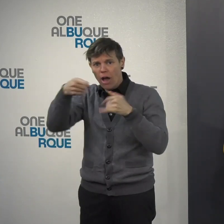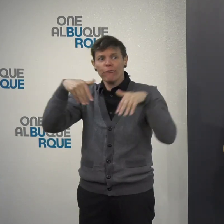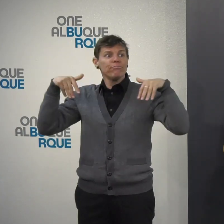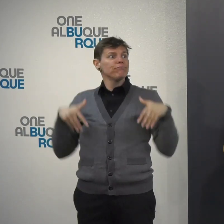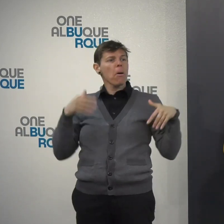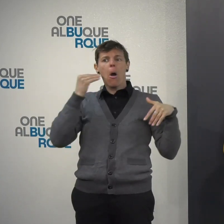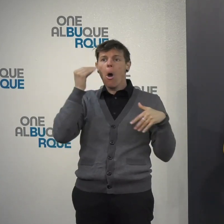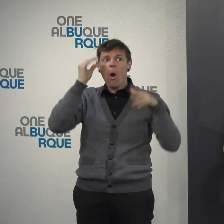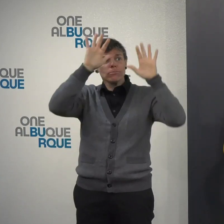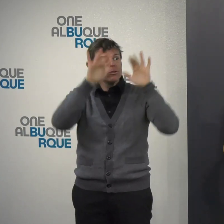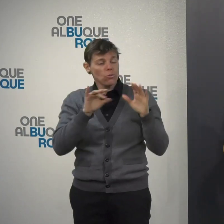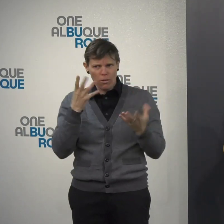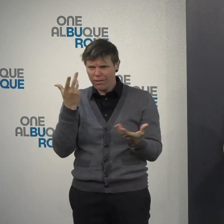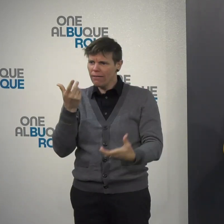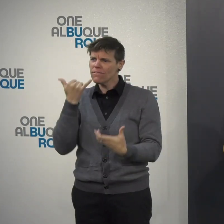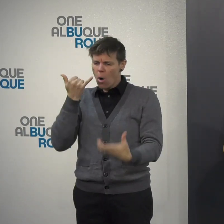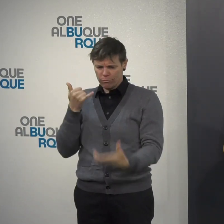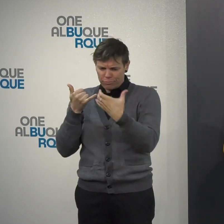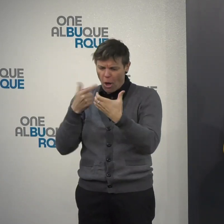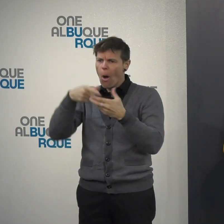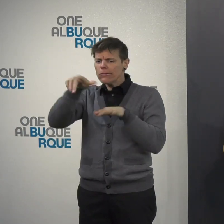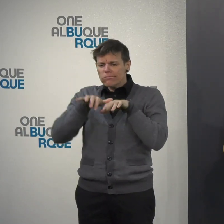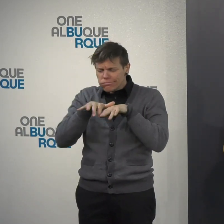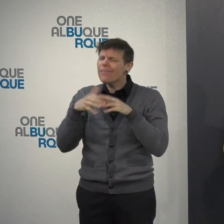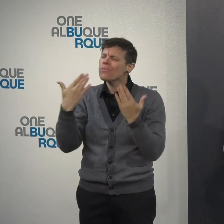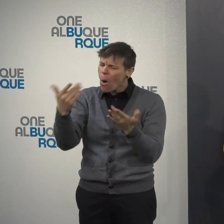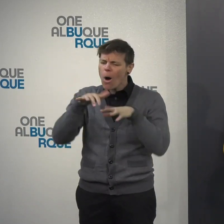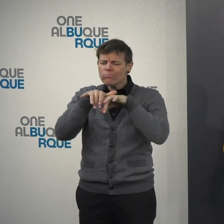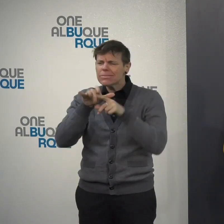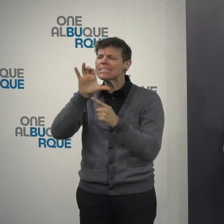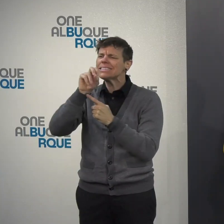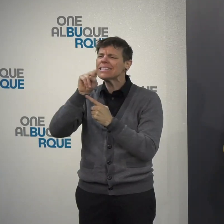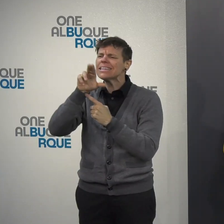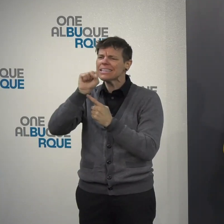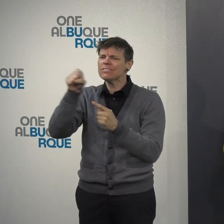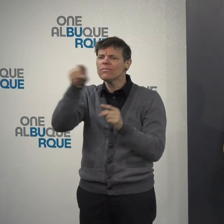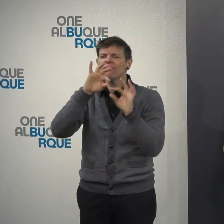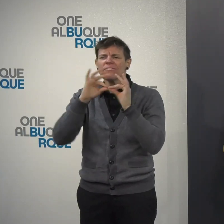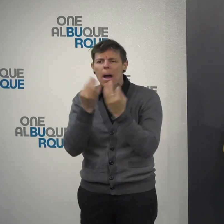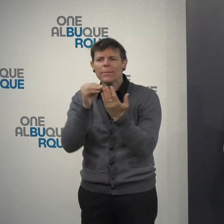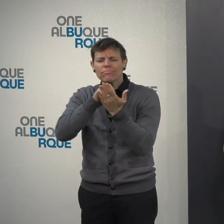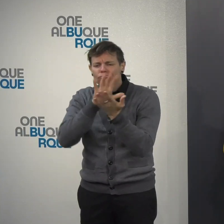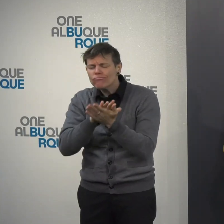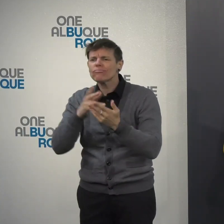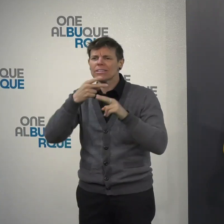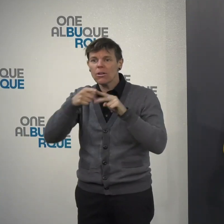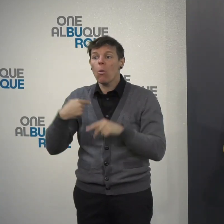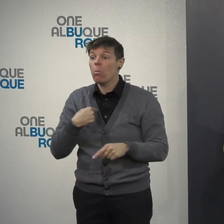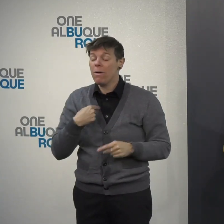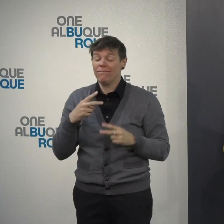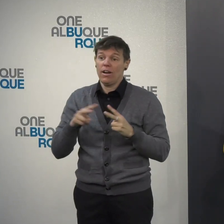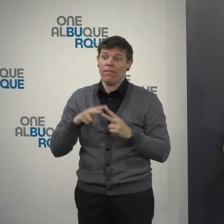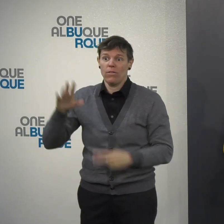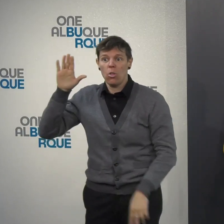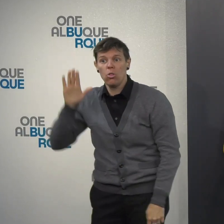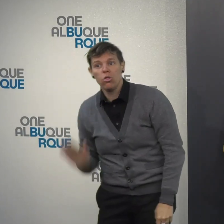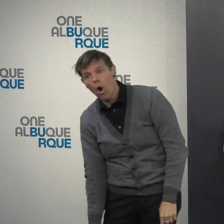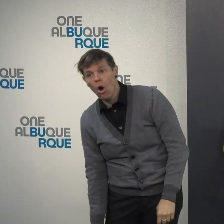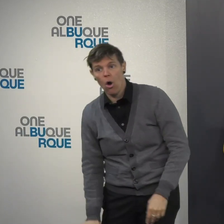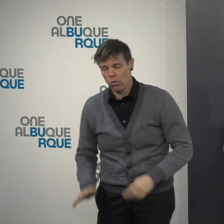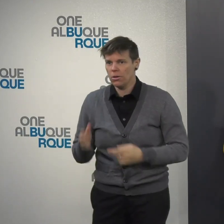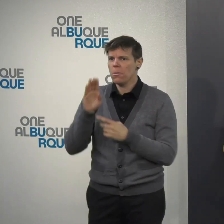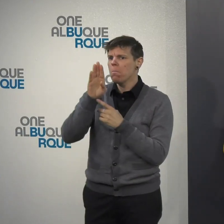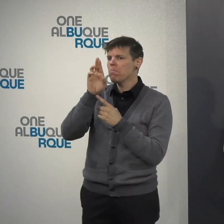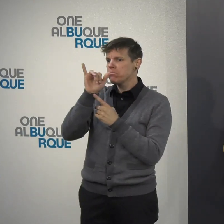Right now, New Mexico is unfortunately ranking quite low on the census rankings. Bernalillo County, by the way, is doing much better relative to the rest of the